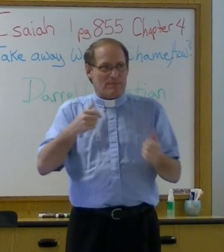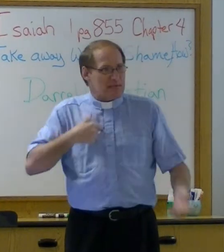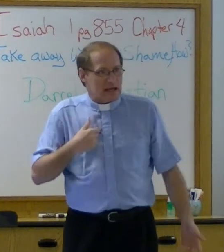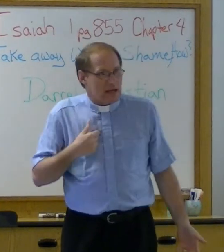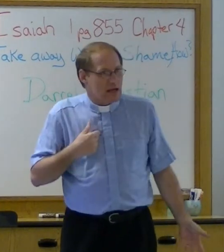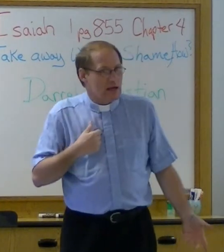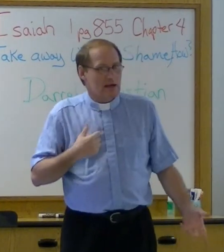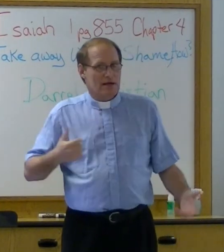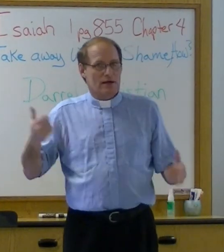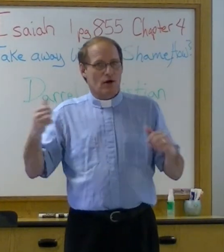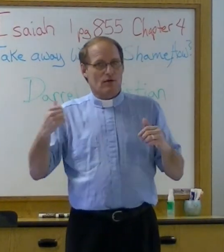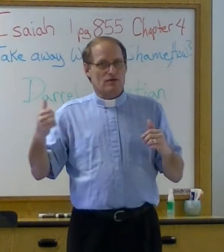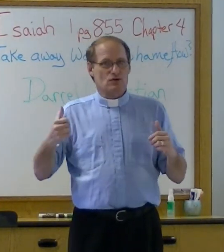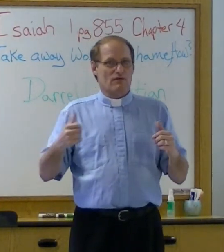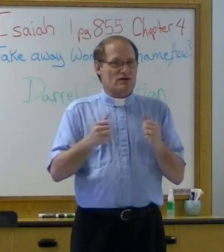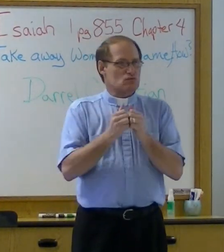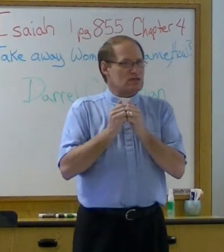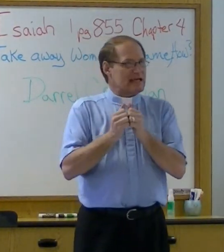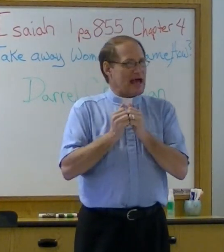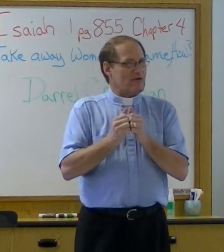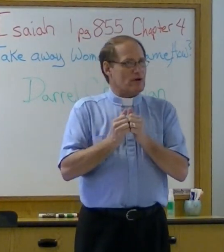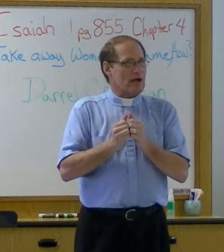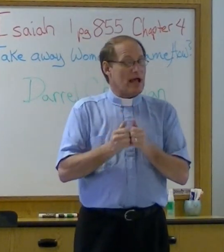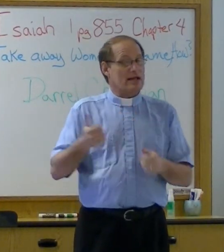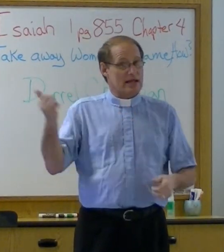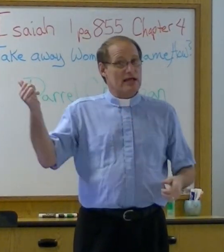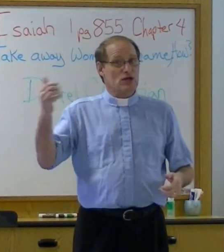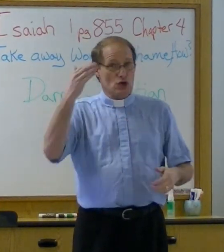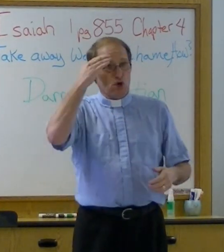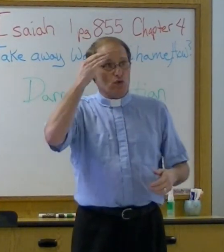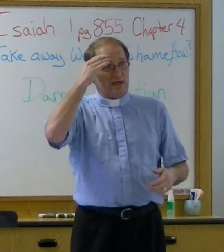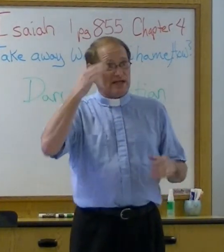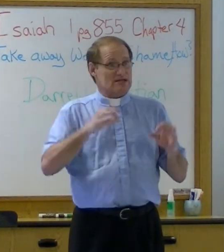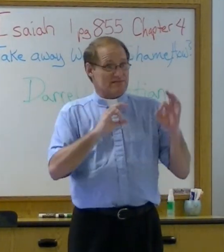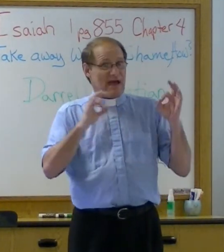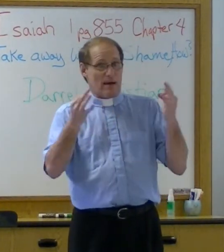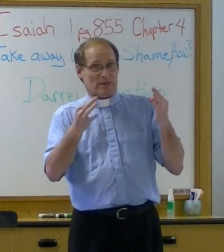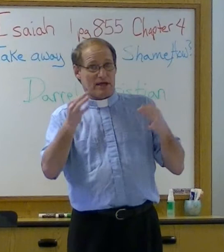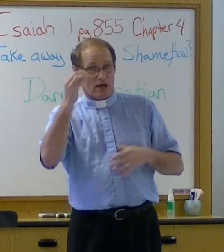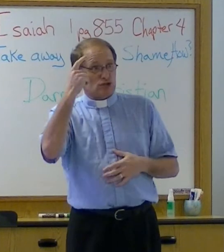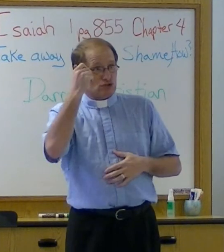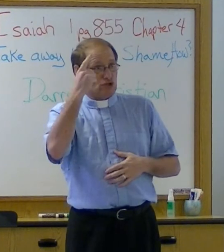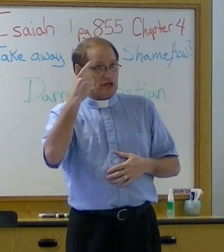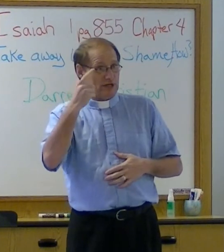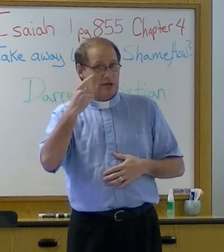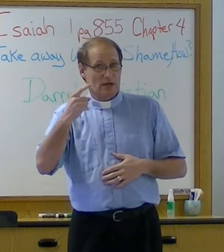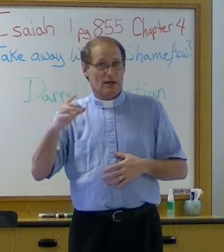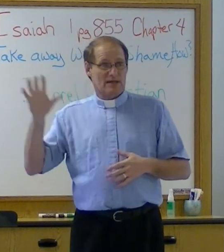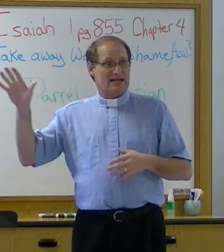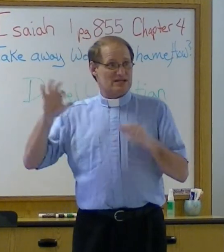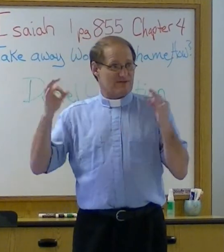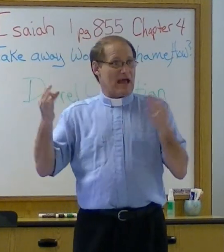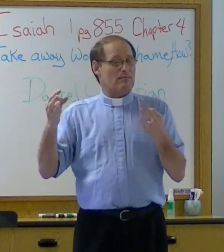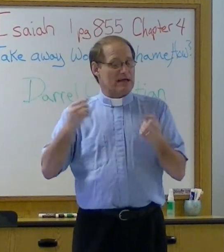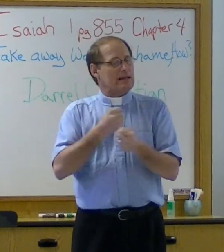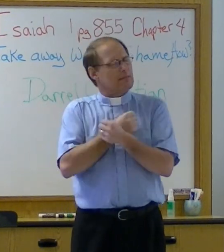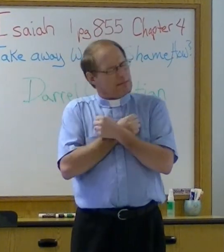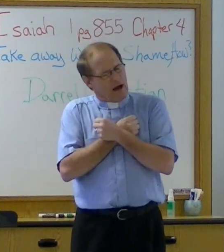me. You know, the two of us were together, and he knew that his family understood, that his family